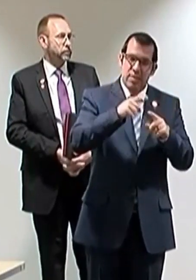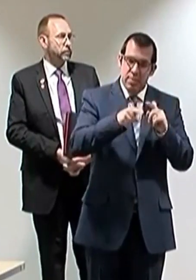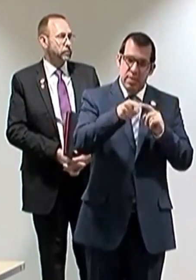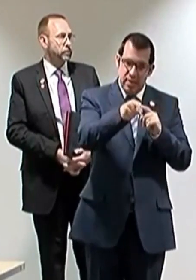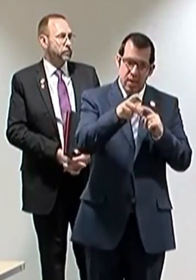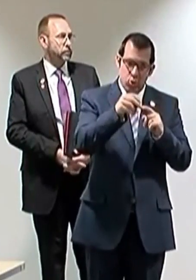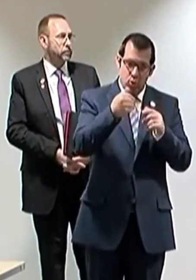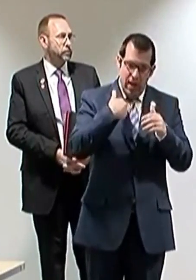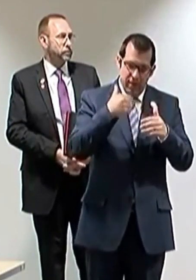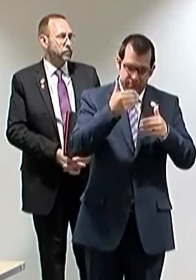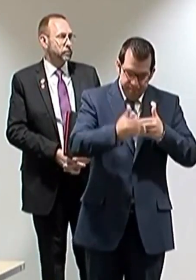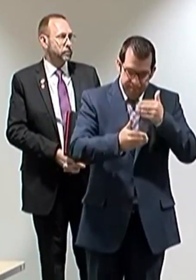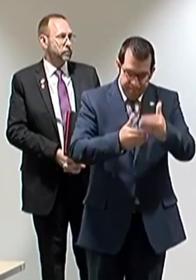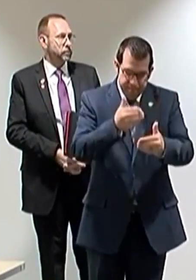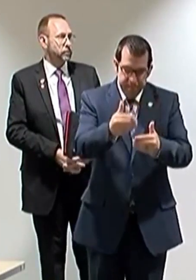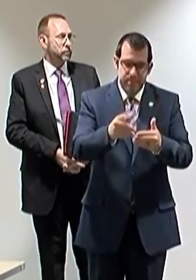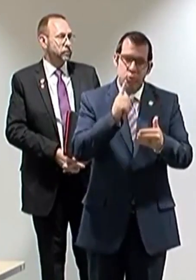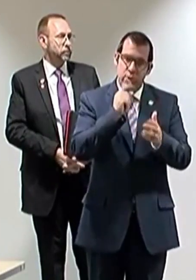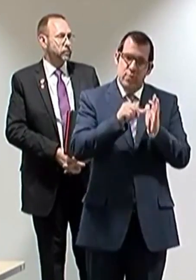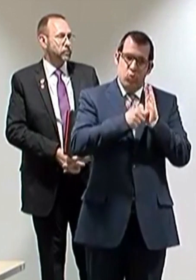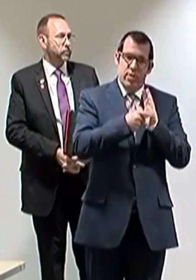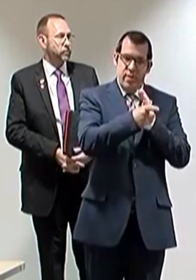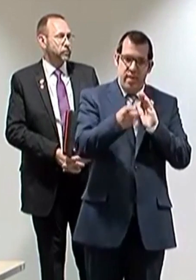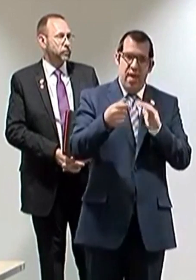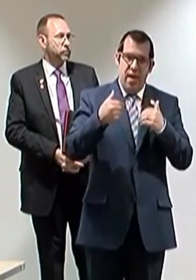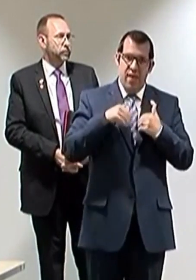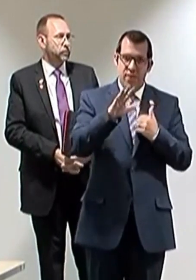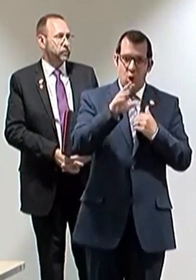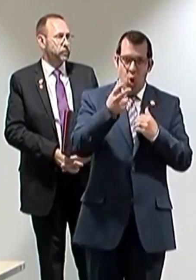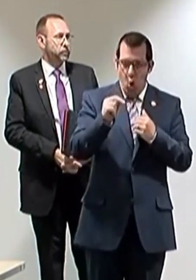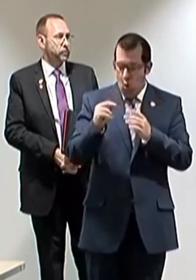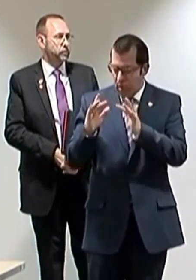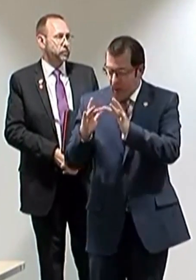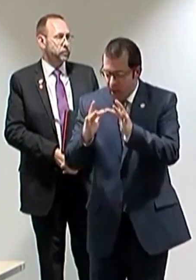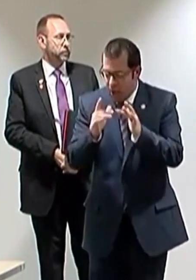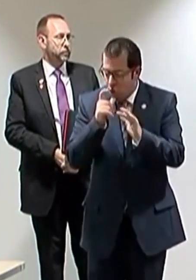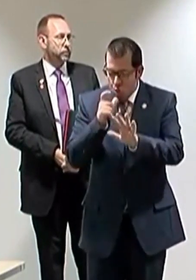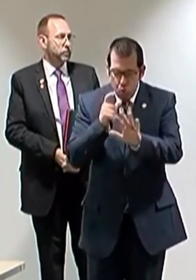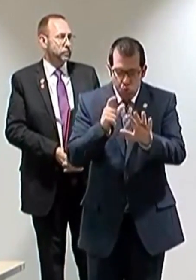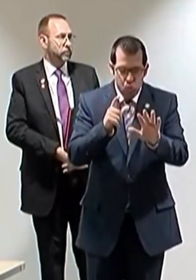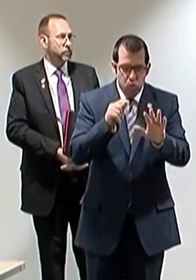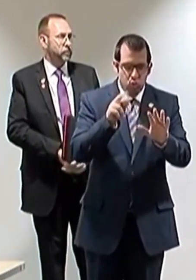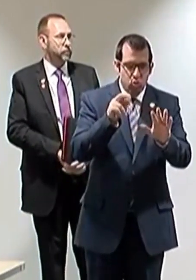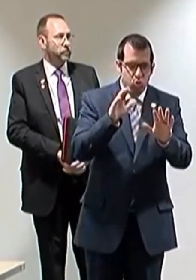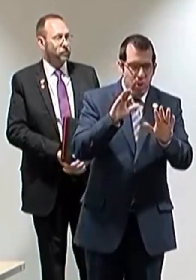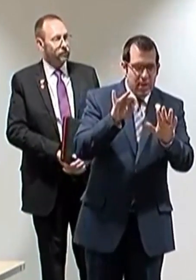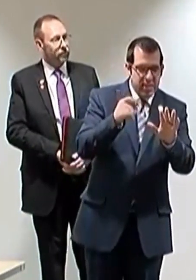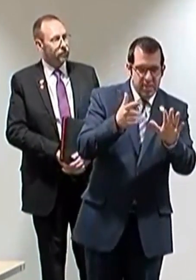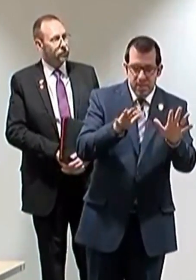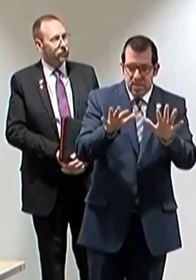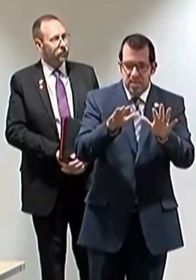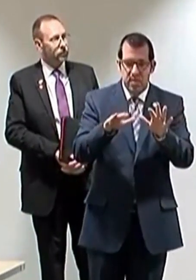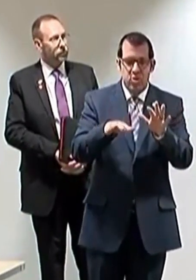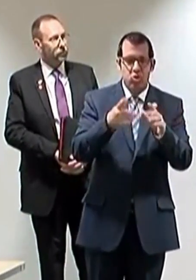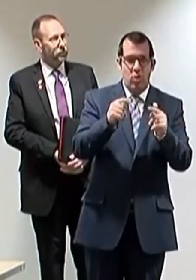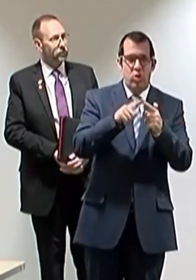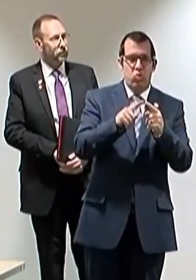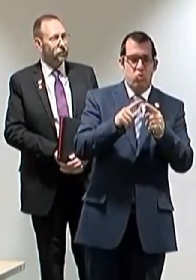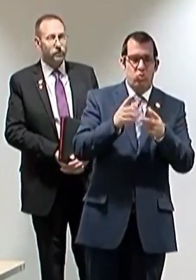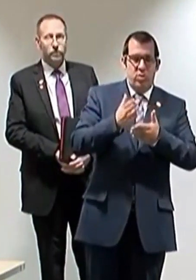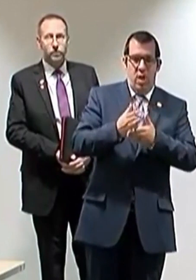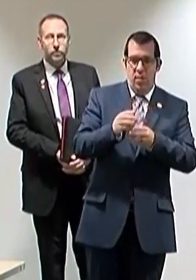and it's very impressive. They do their own contact tracing and trying to break up some of those transmission